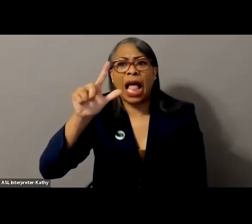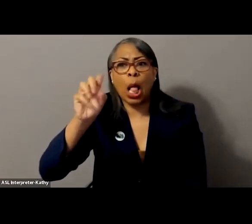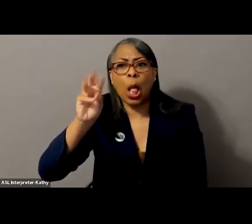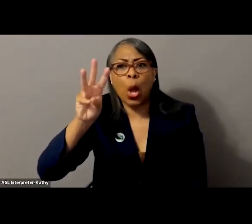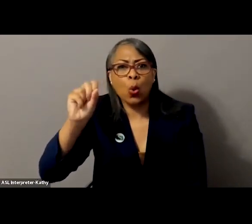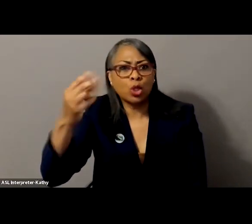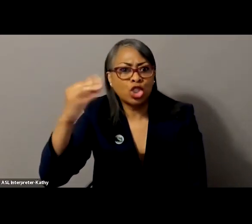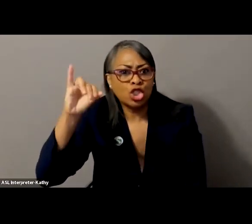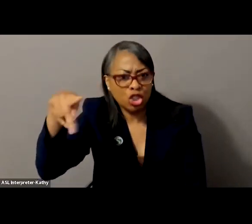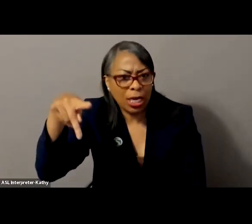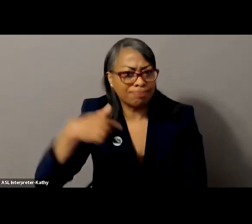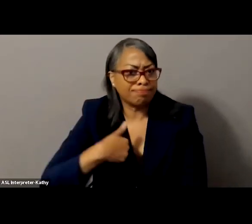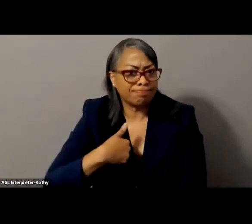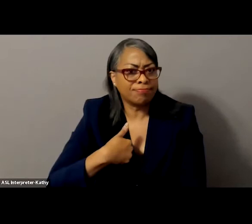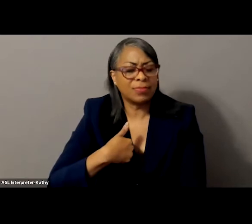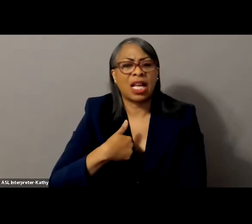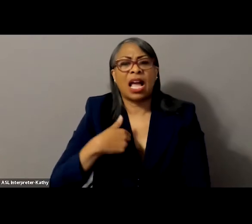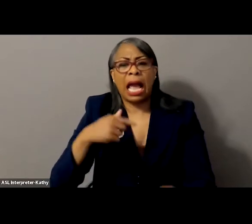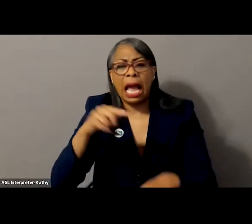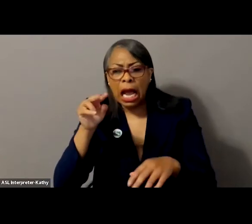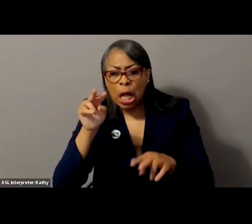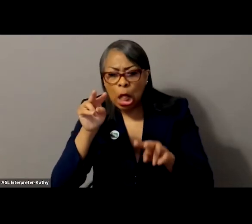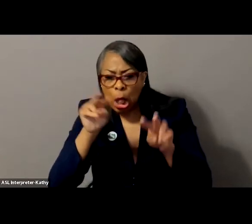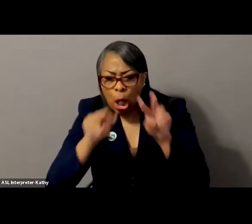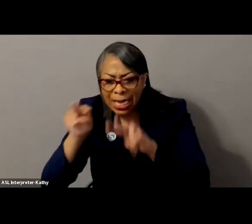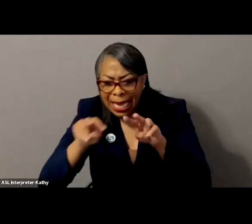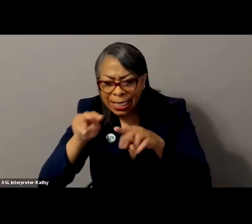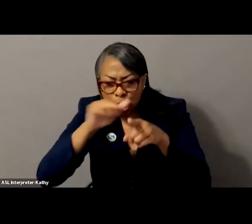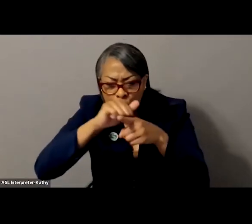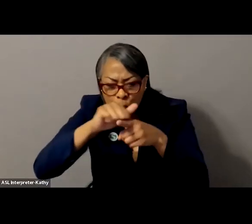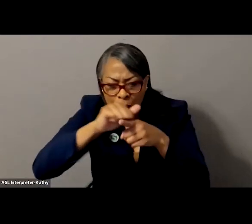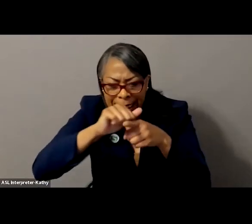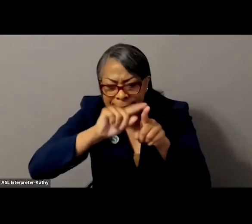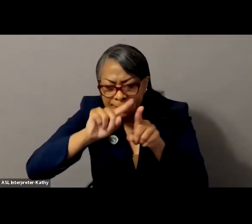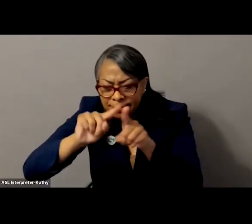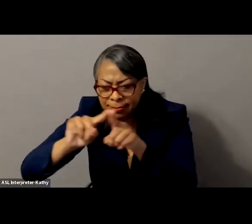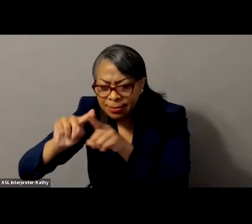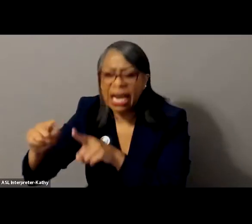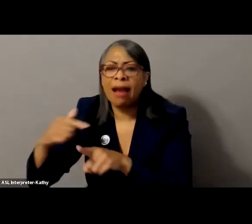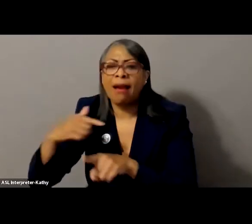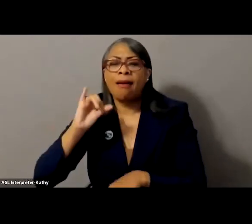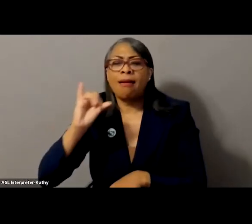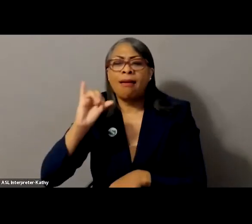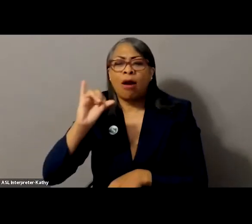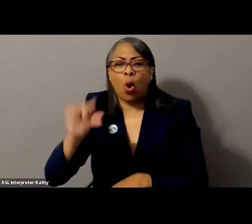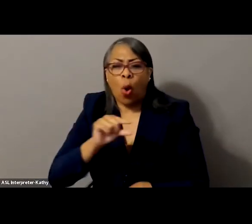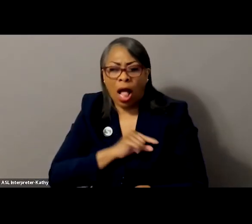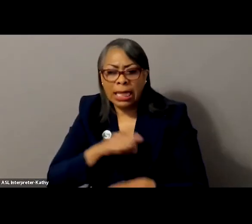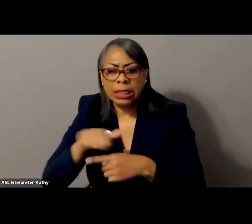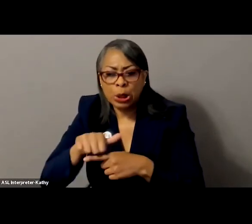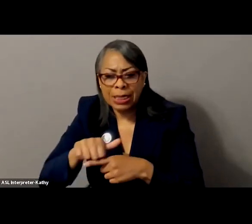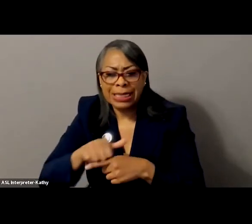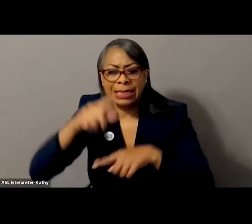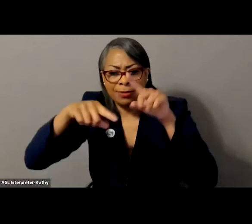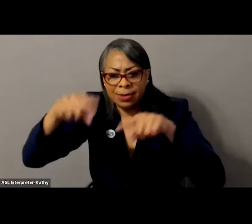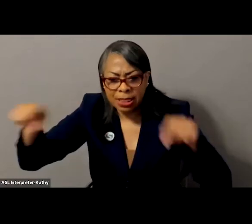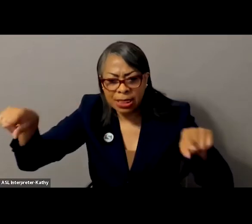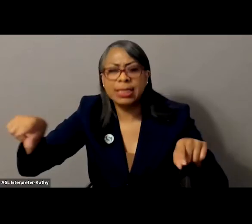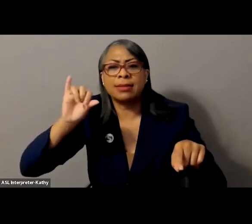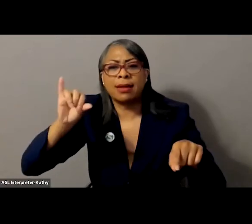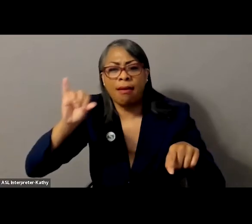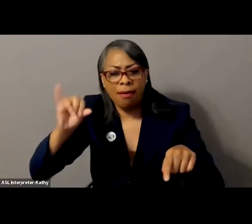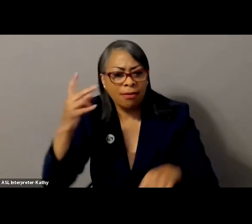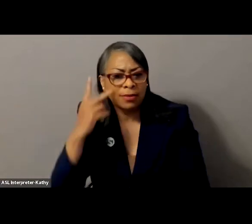you look at sort of pre-doc trainings and other programs, you really see the diversity of quality of training and access to data across our states,